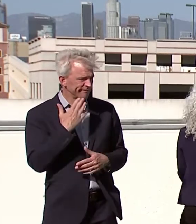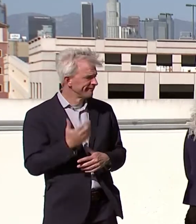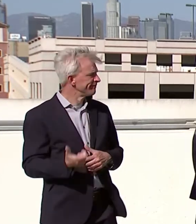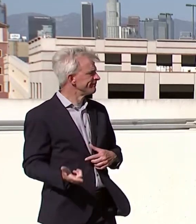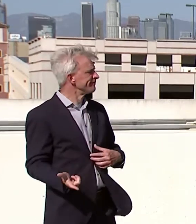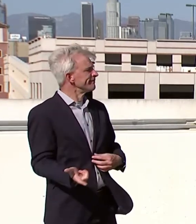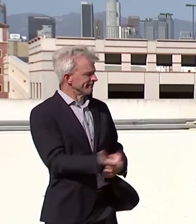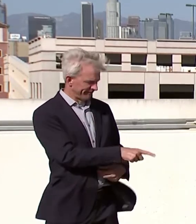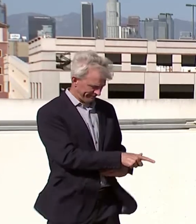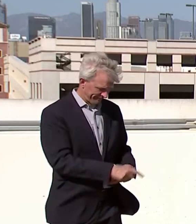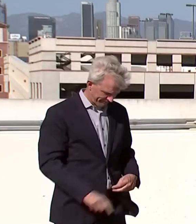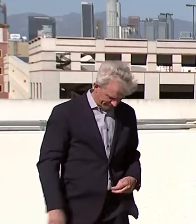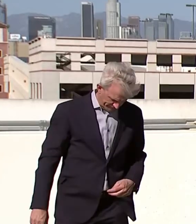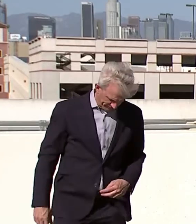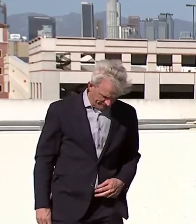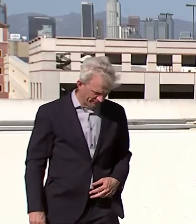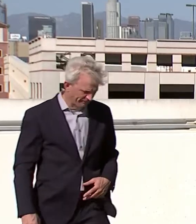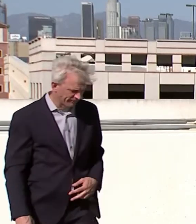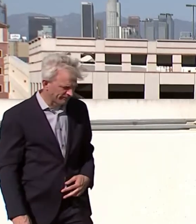said. Yeah, I'm almost